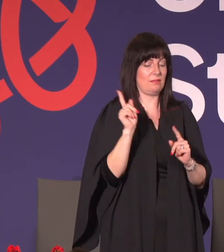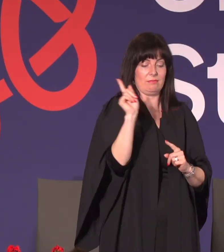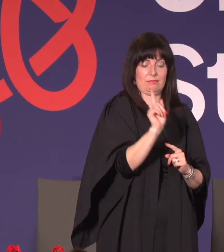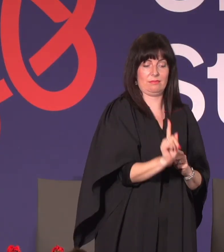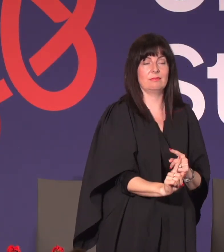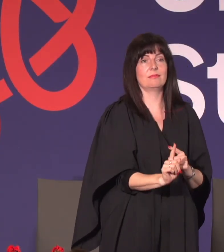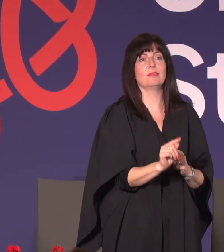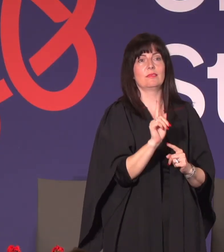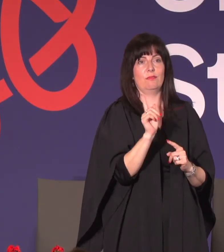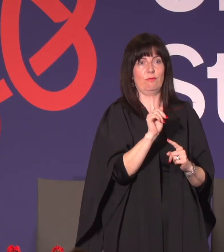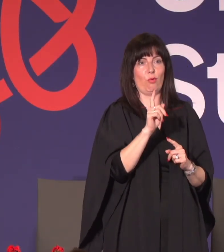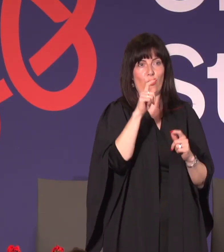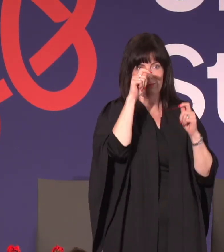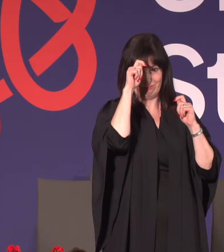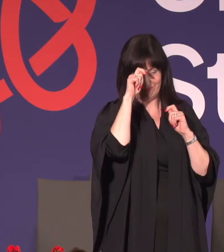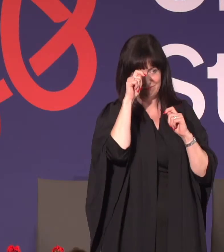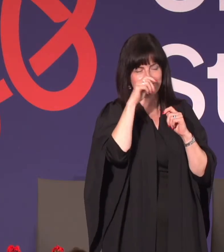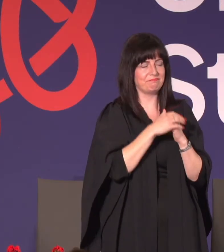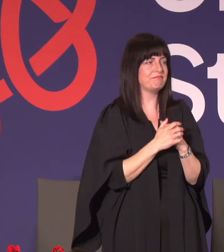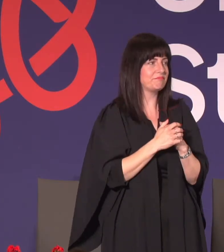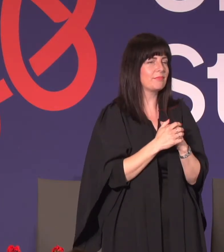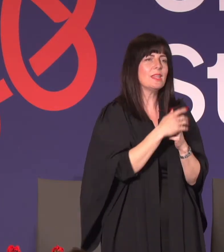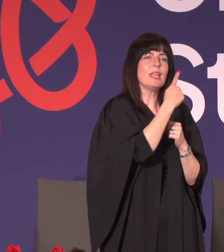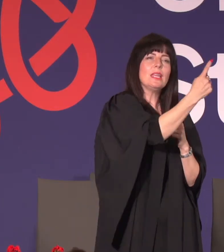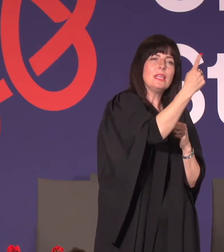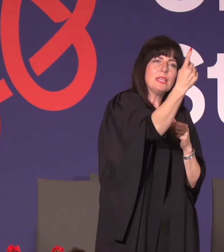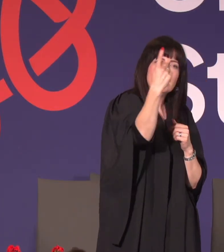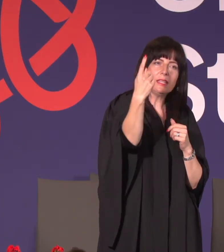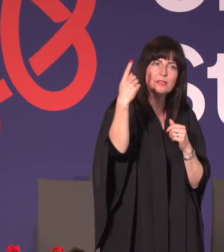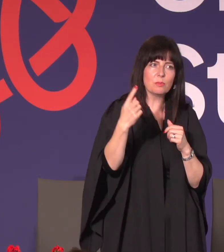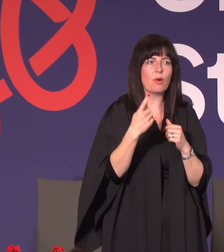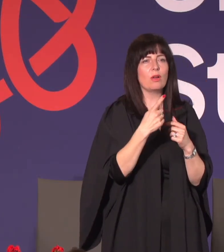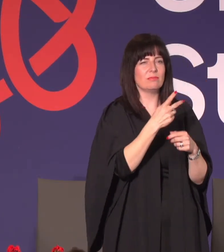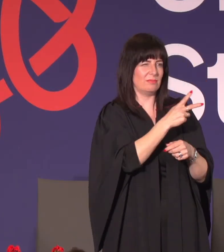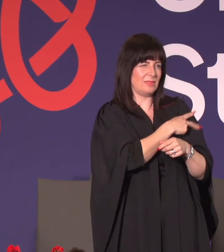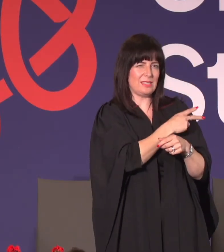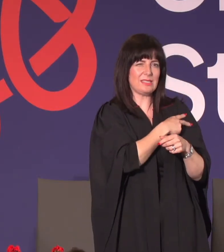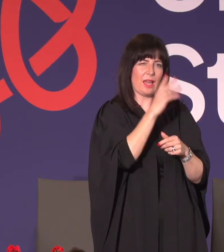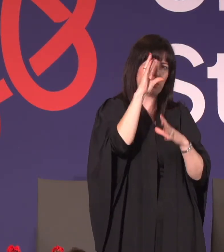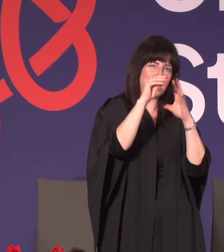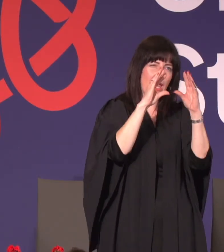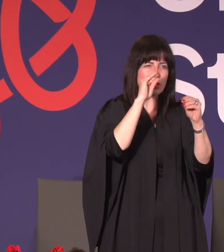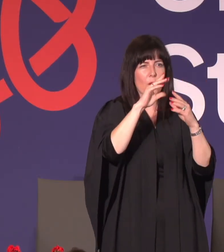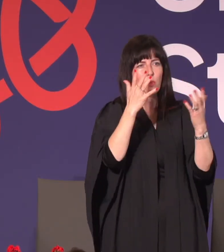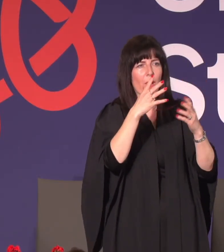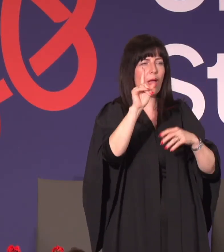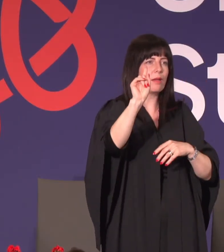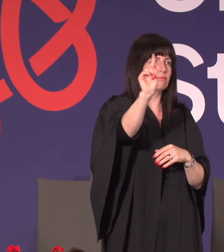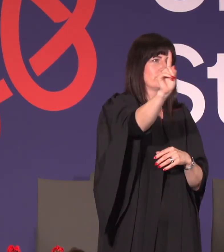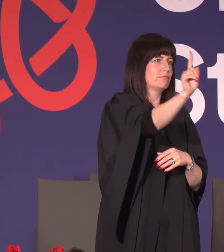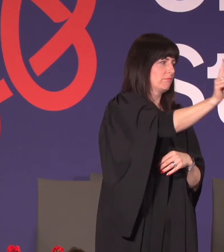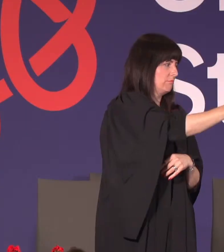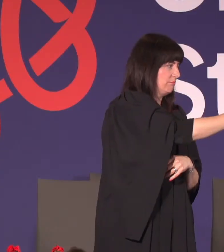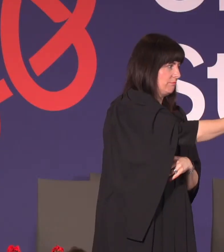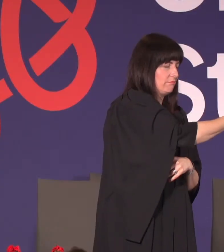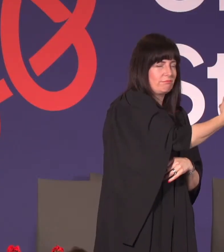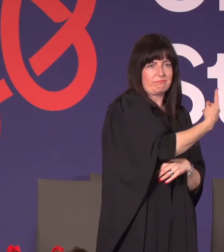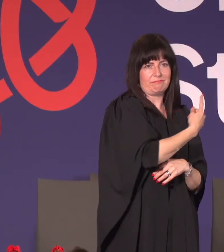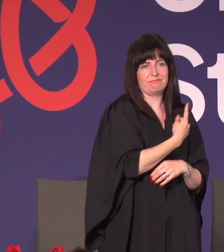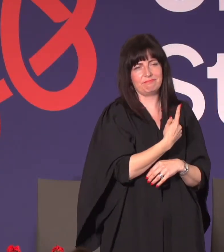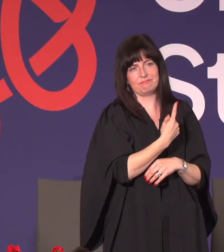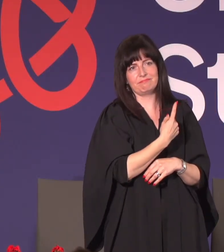receive our graduates. Each graduate will be guided by our team of ushers to come to the platform to receive their